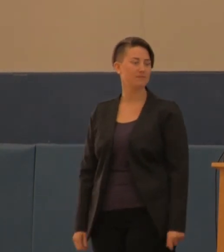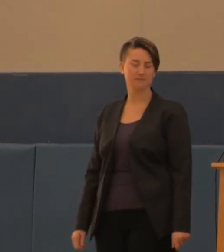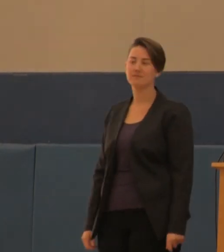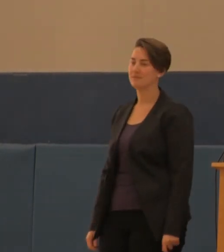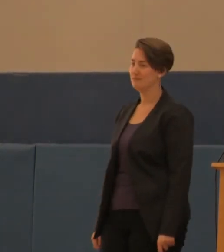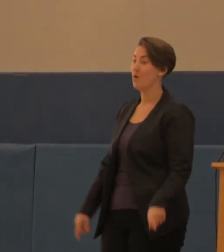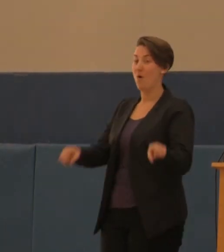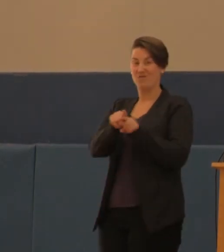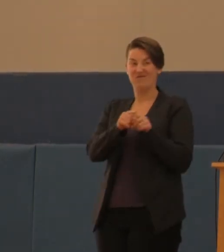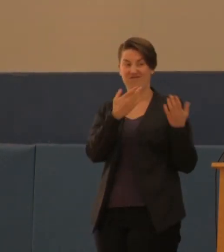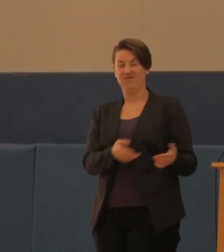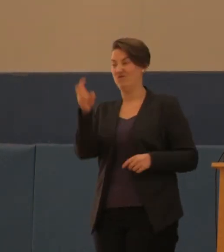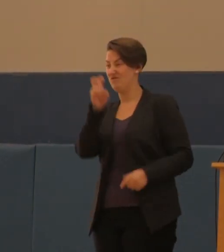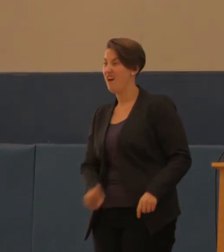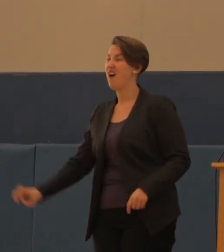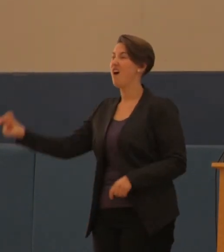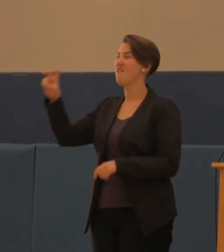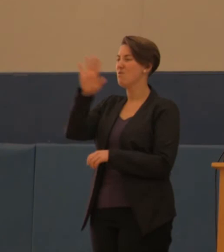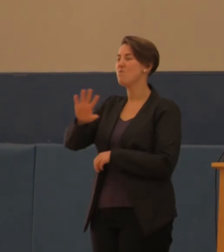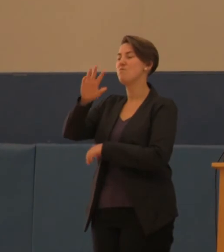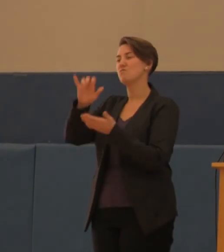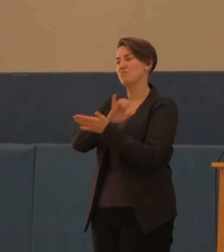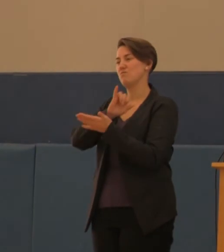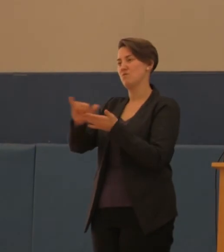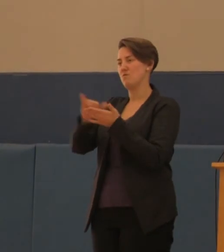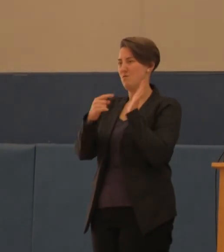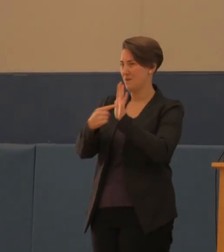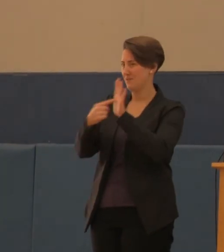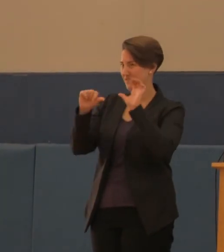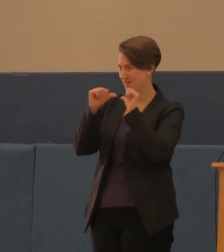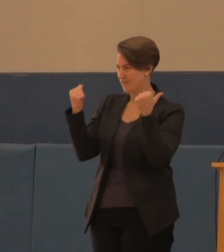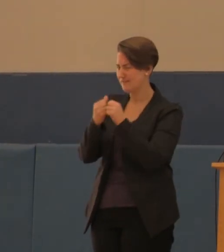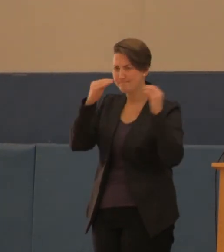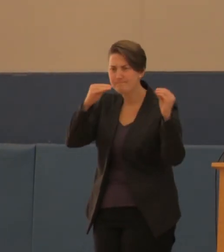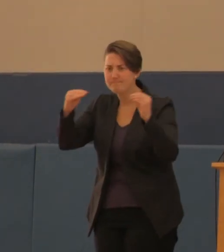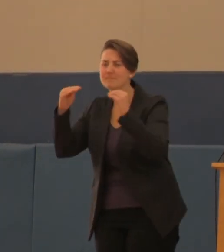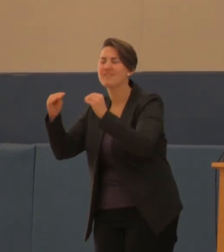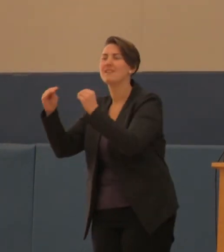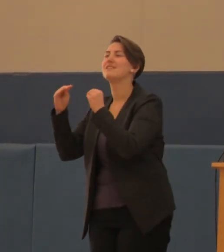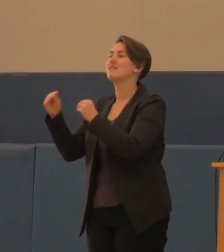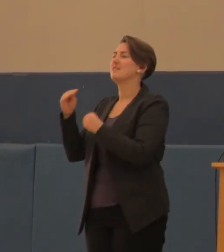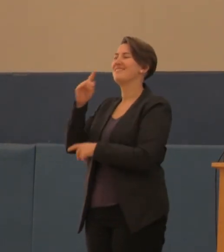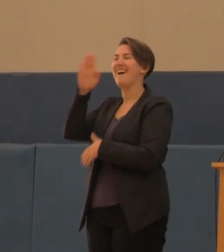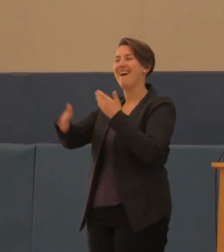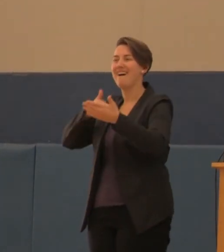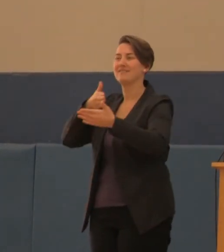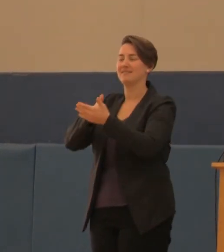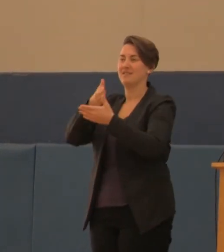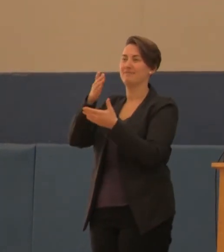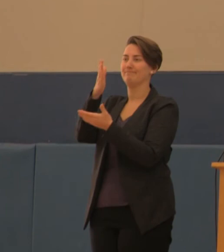And traveled across the state representing the agency in its anti-discrimination mission.